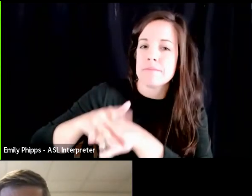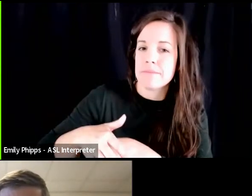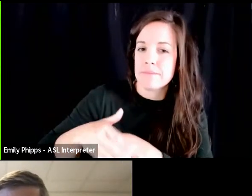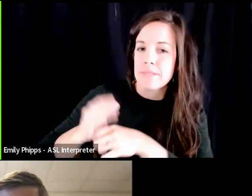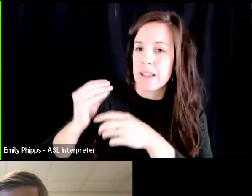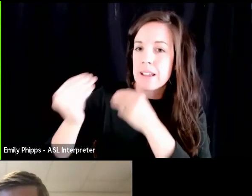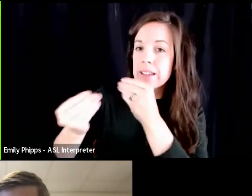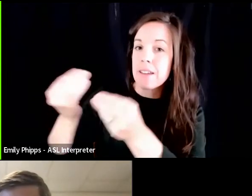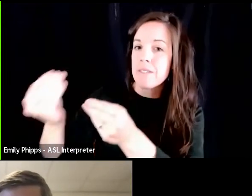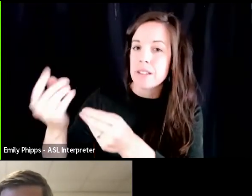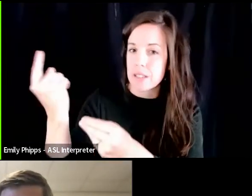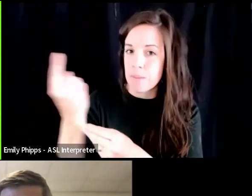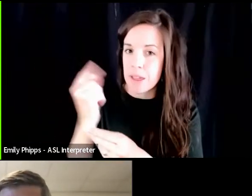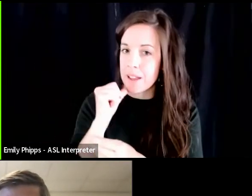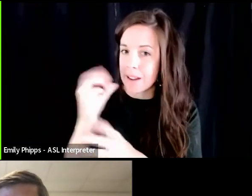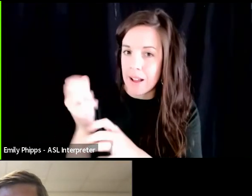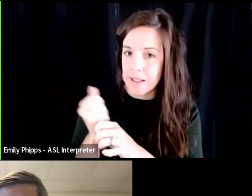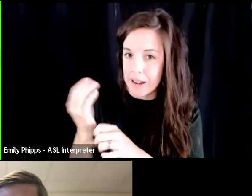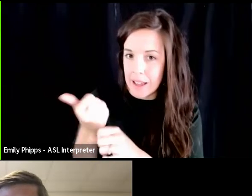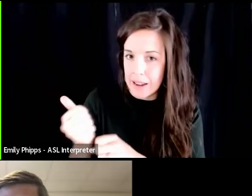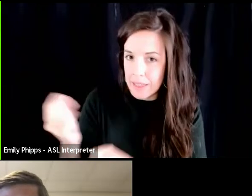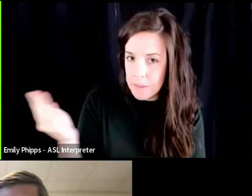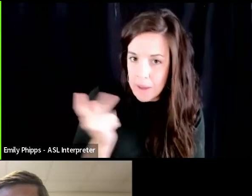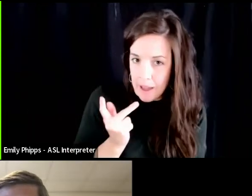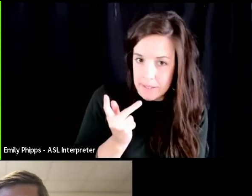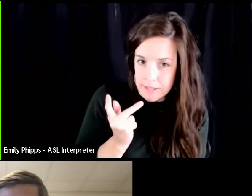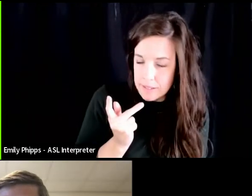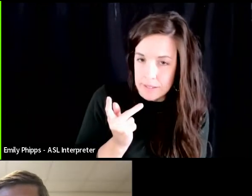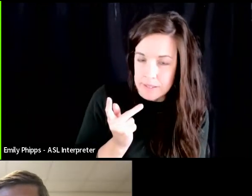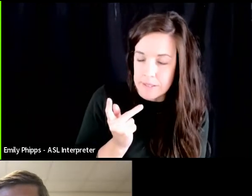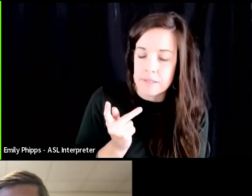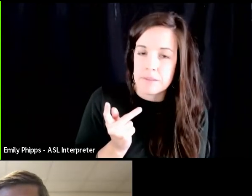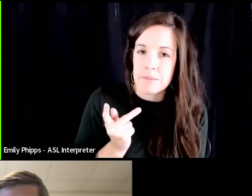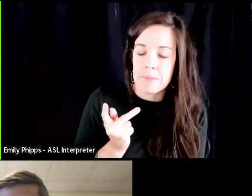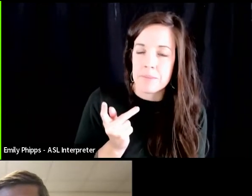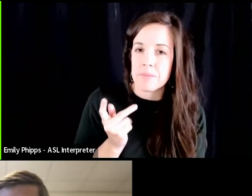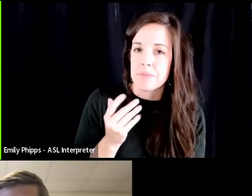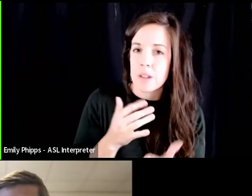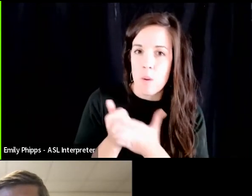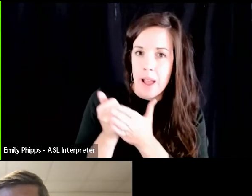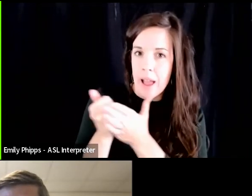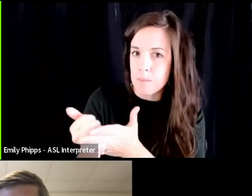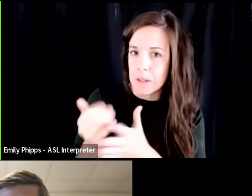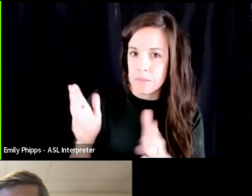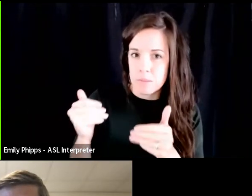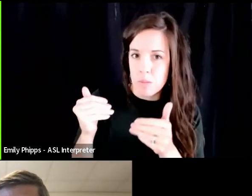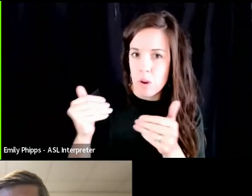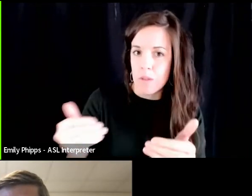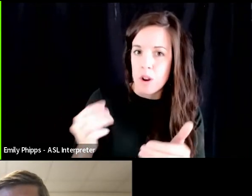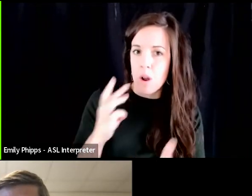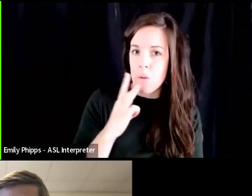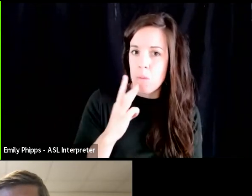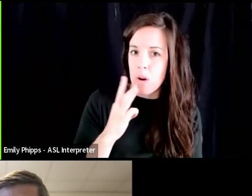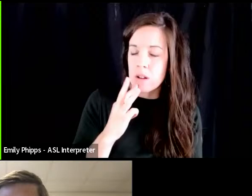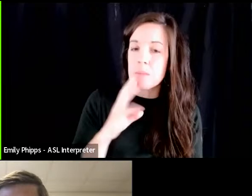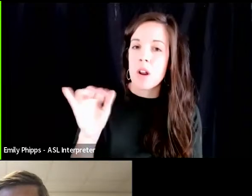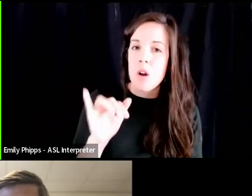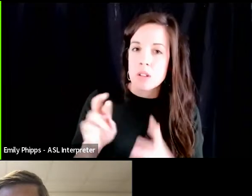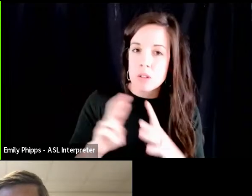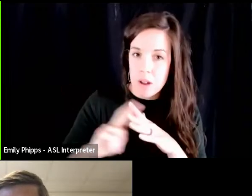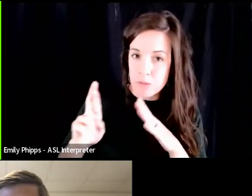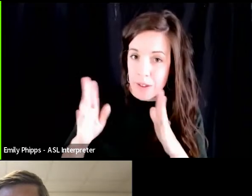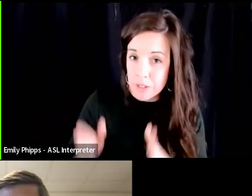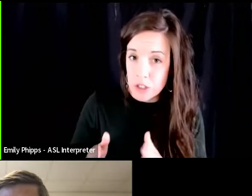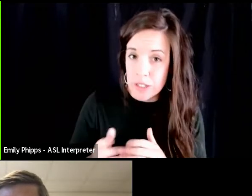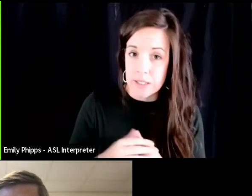something in return. And therefore, you know, Gidon, you know, help me move forward not only on water, but also on refugees. And on